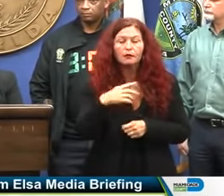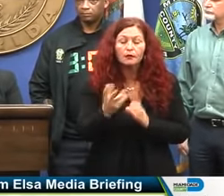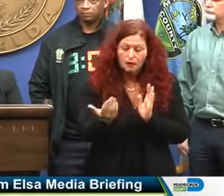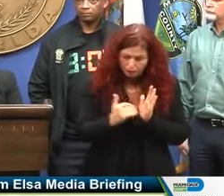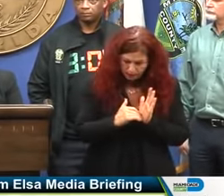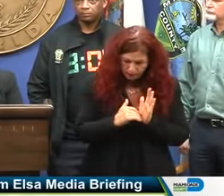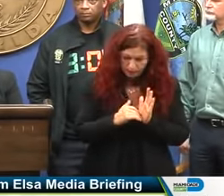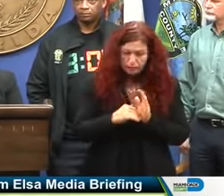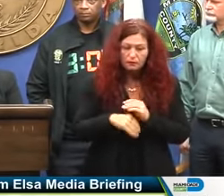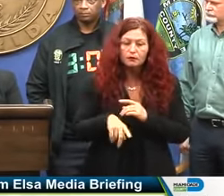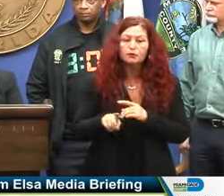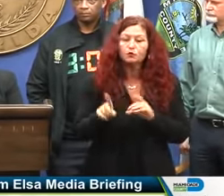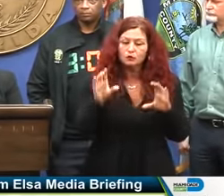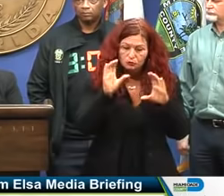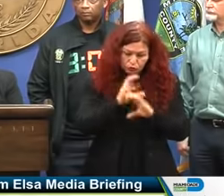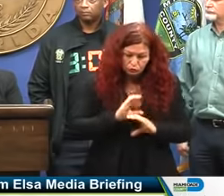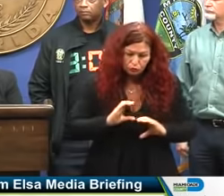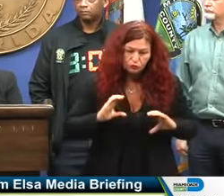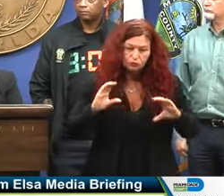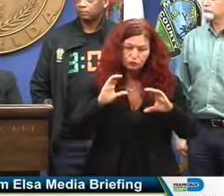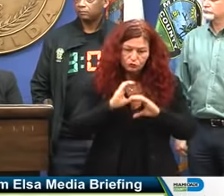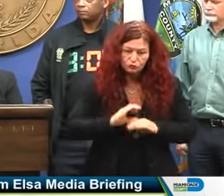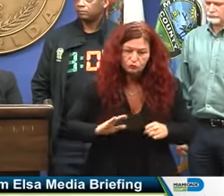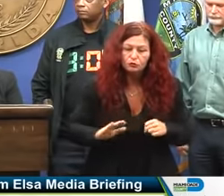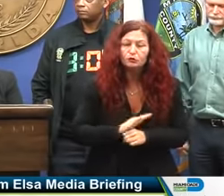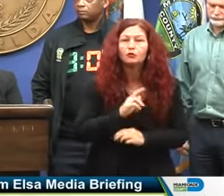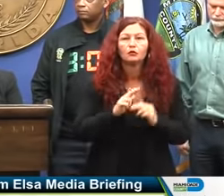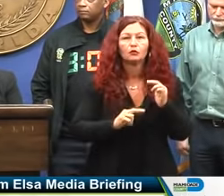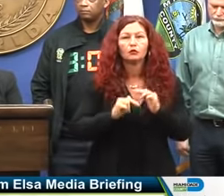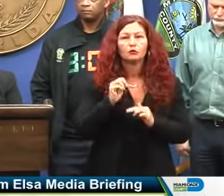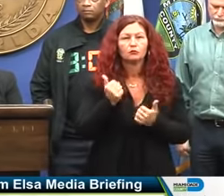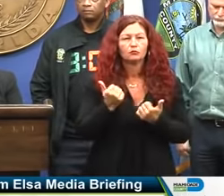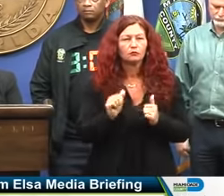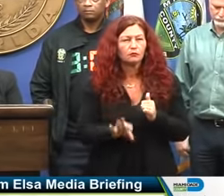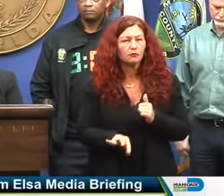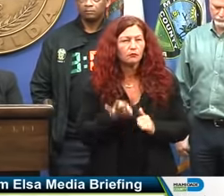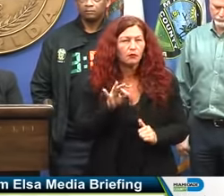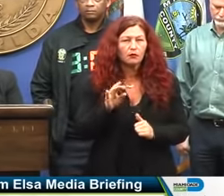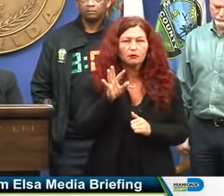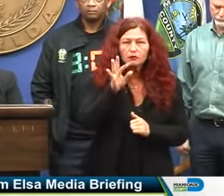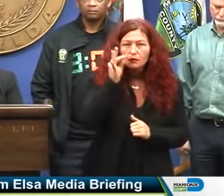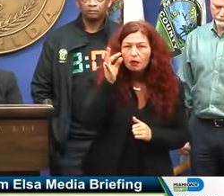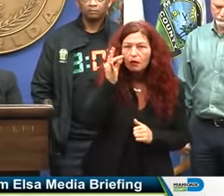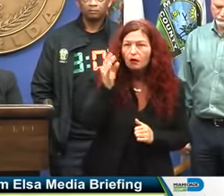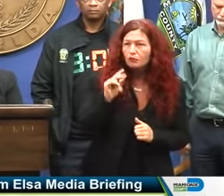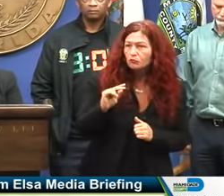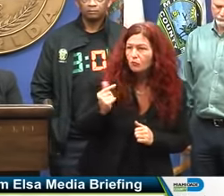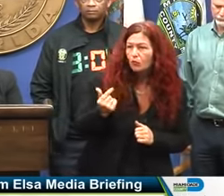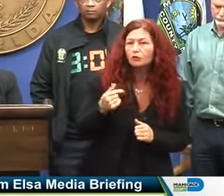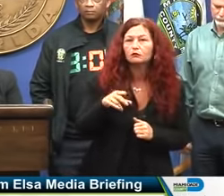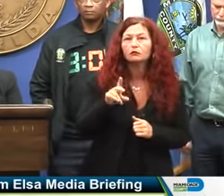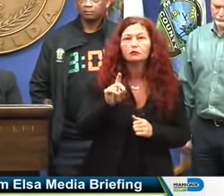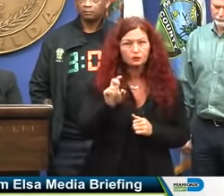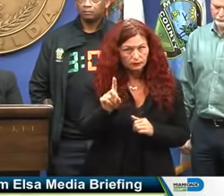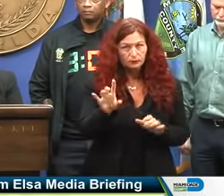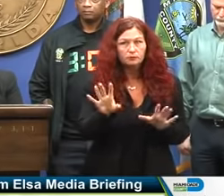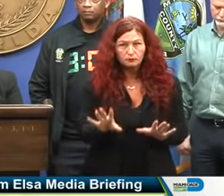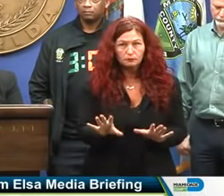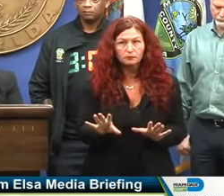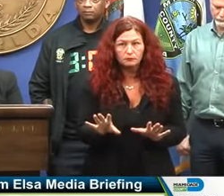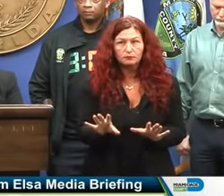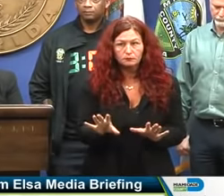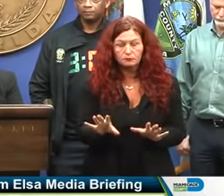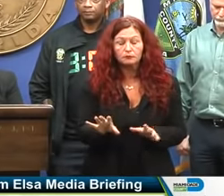pets, any animals in the building prior to the demolition. In the days since the collapse, the Miami-Dade Fire